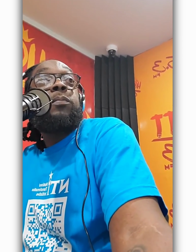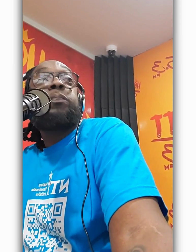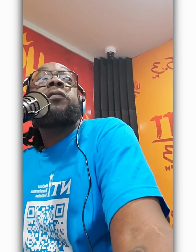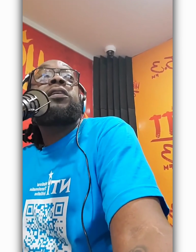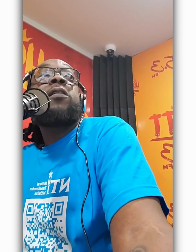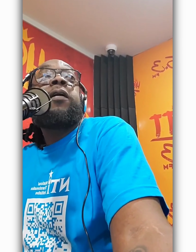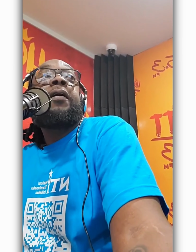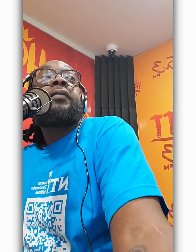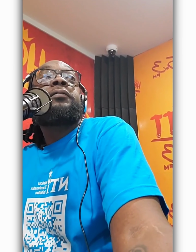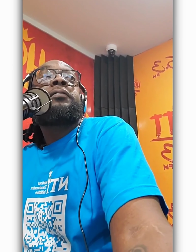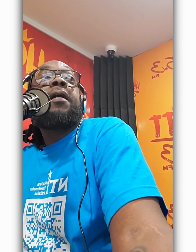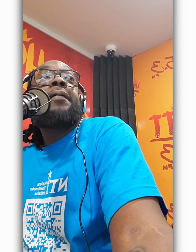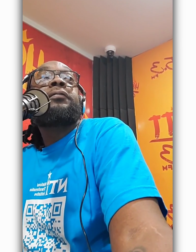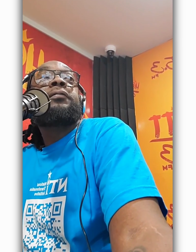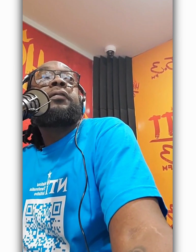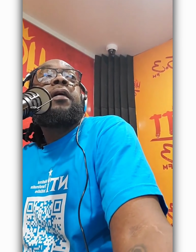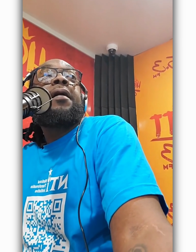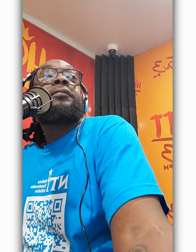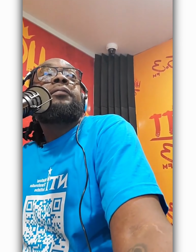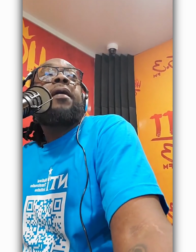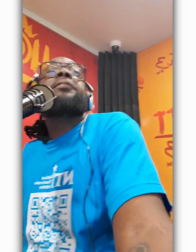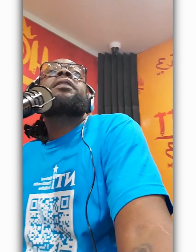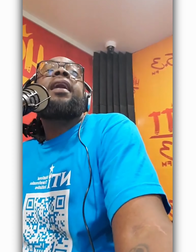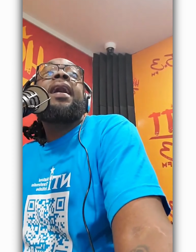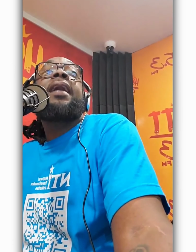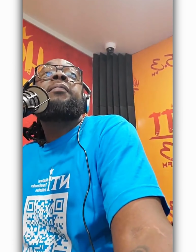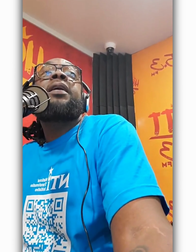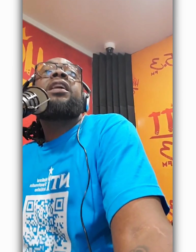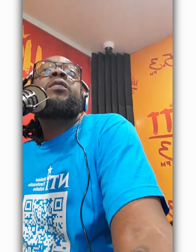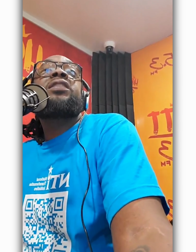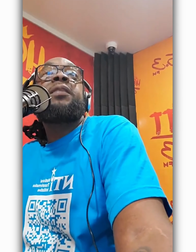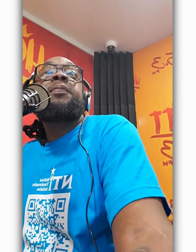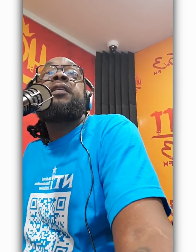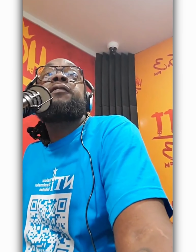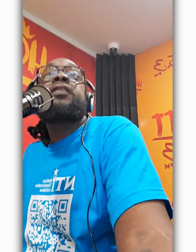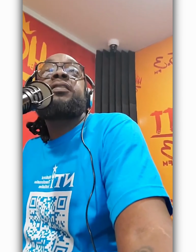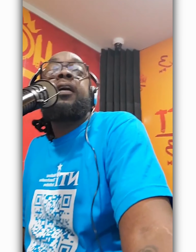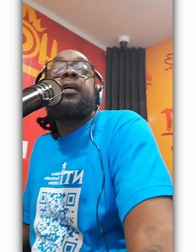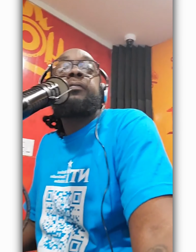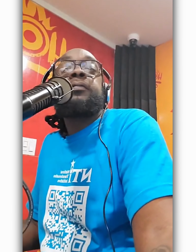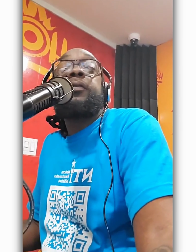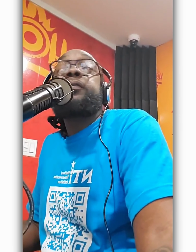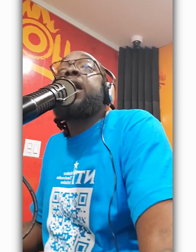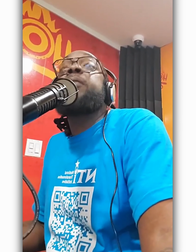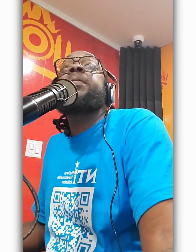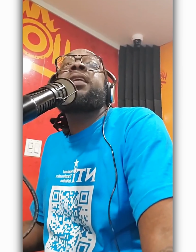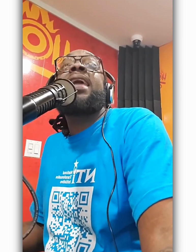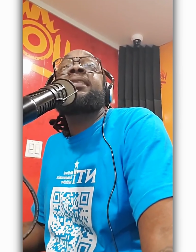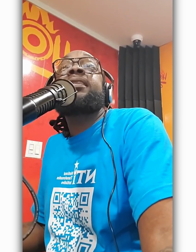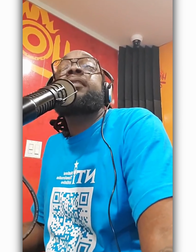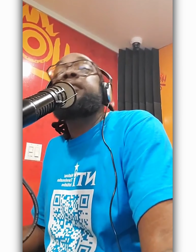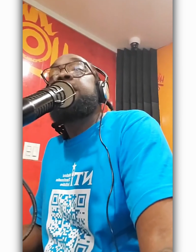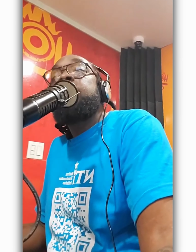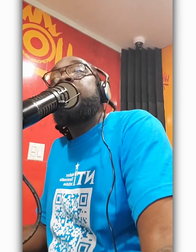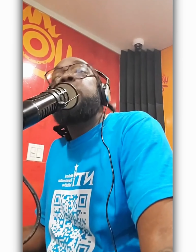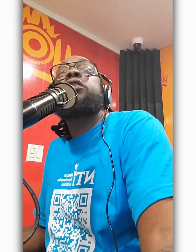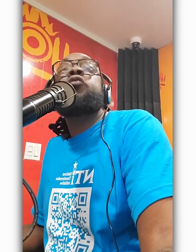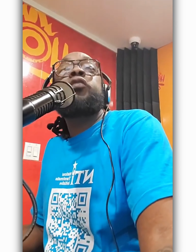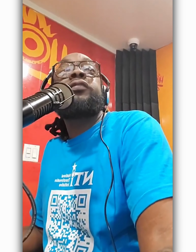It'd probably be very easy for them to pick it up at that age too. Yeah, but I think we should be the pilot for it start. Yeah. That would be good NTI. But all the course is